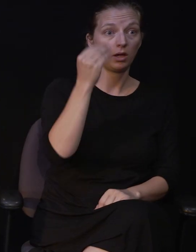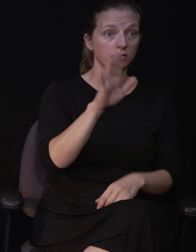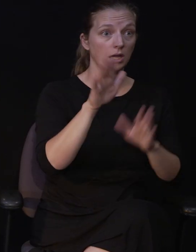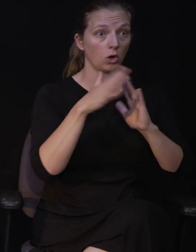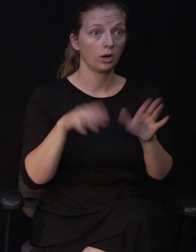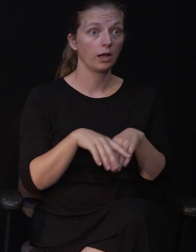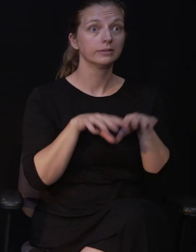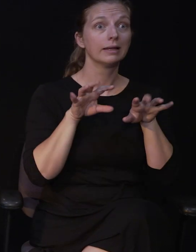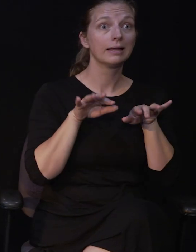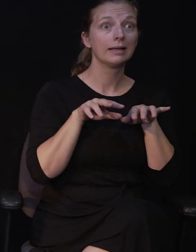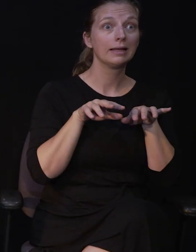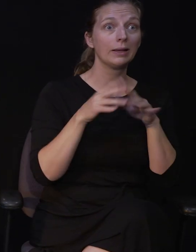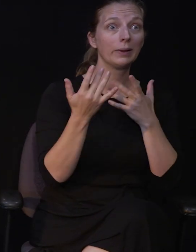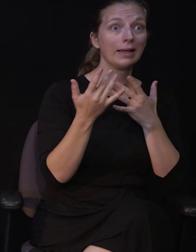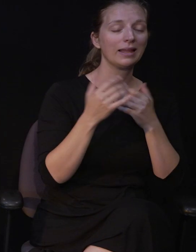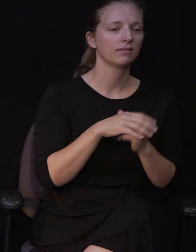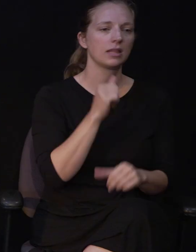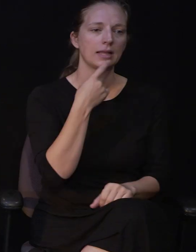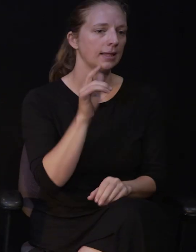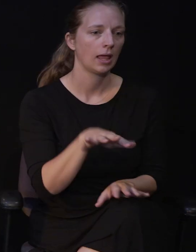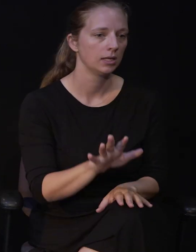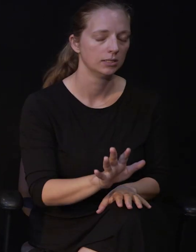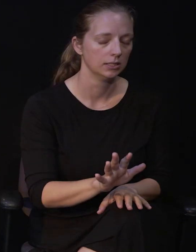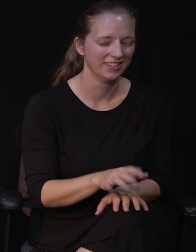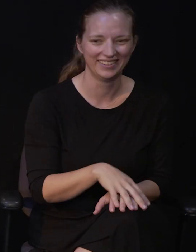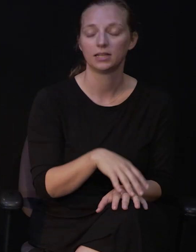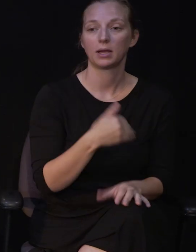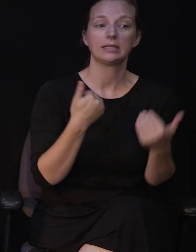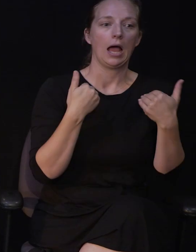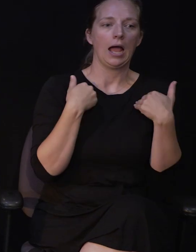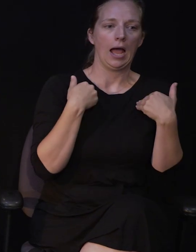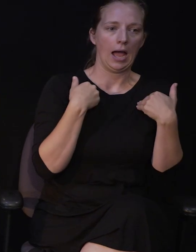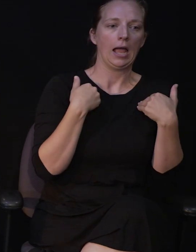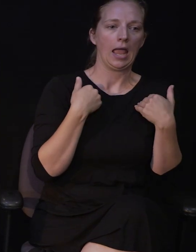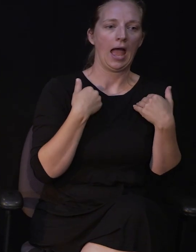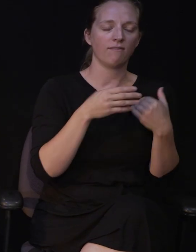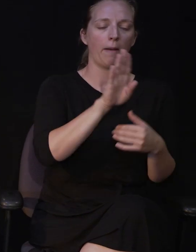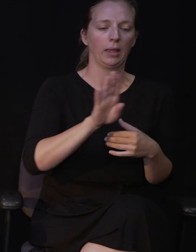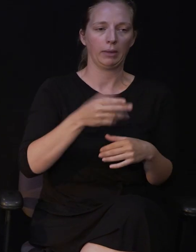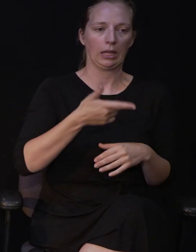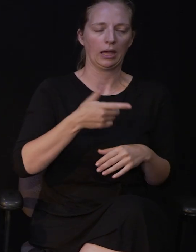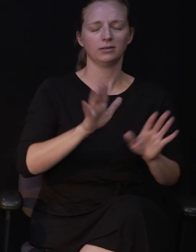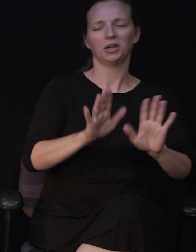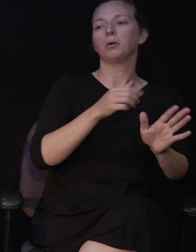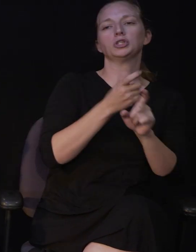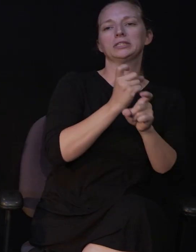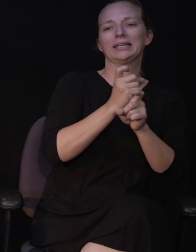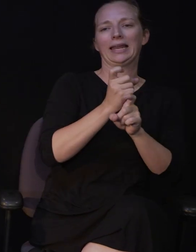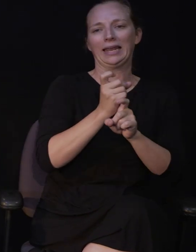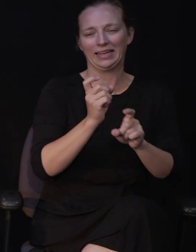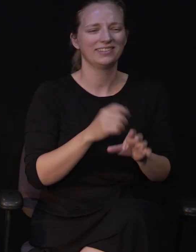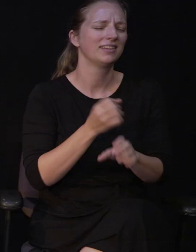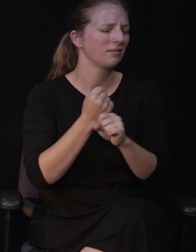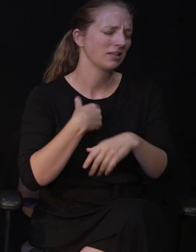like a. Let's not say that because I have a BB gun. No, I don't. I don't have anything. Okay, honey,